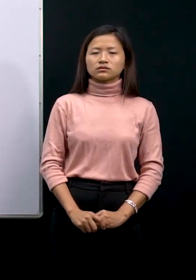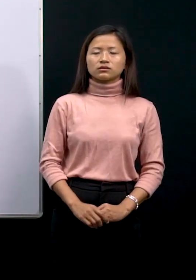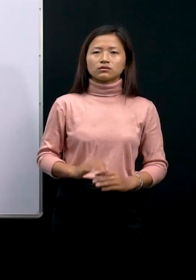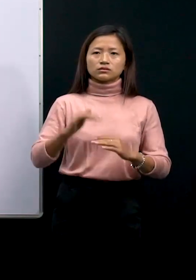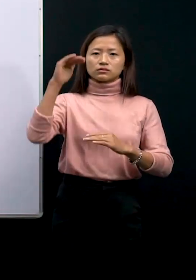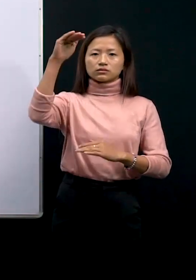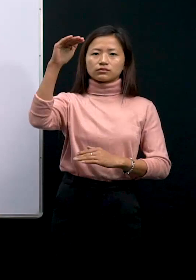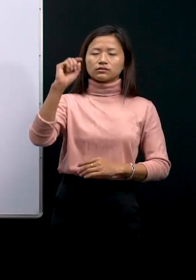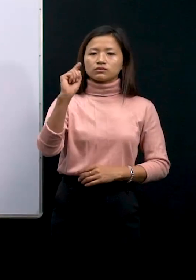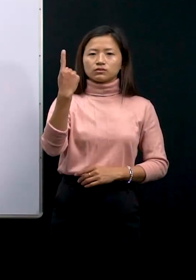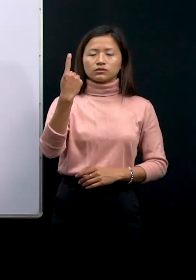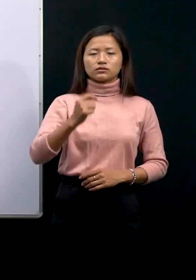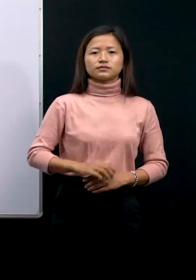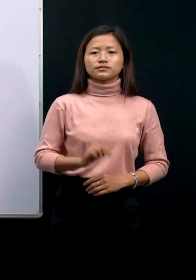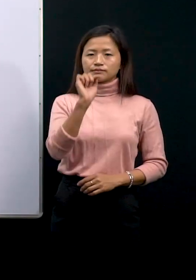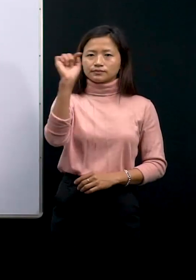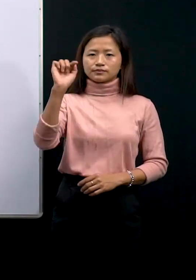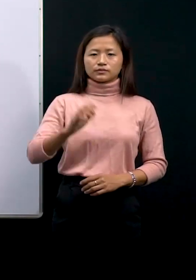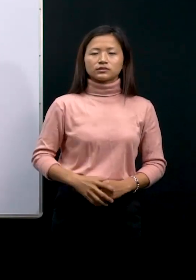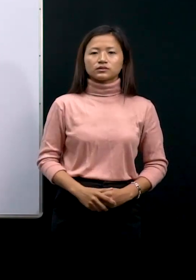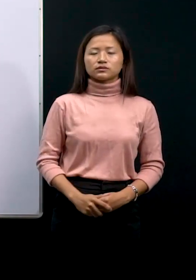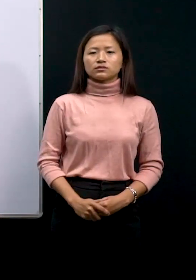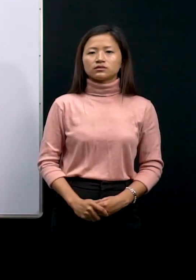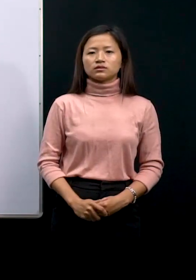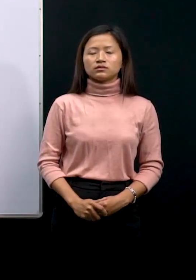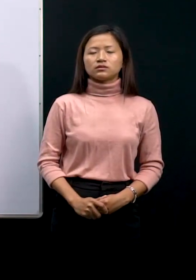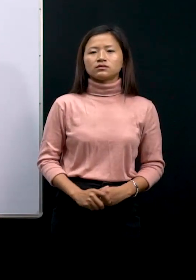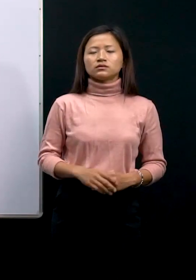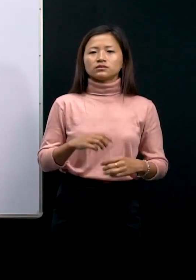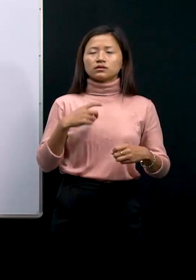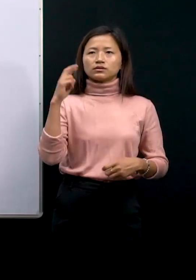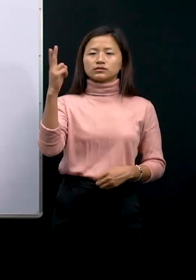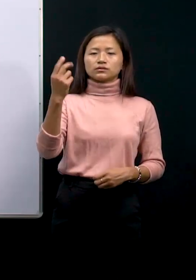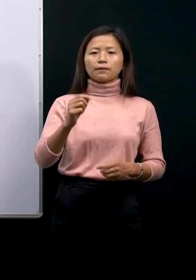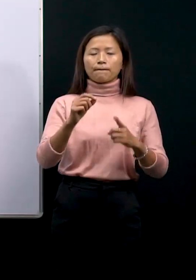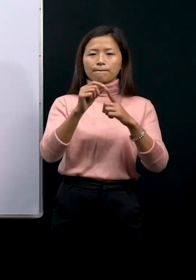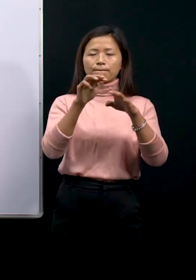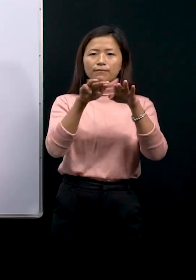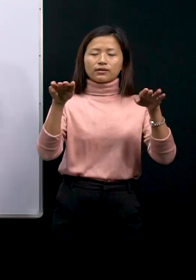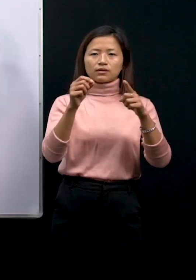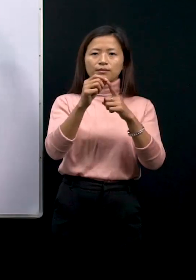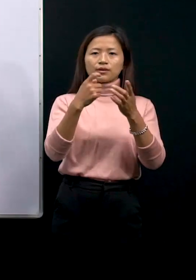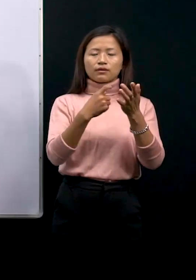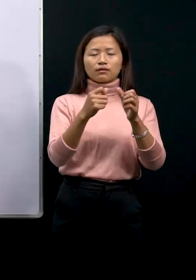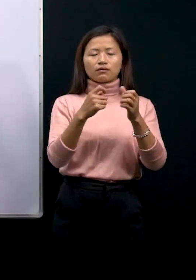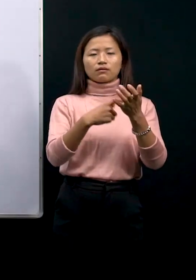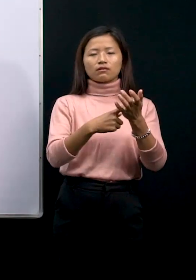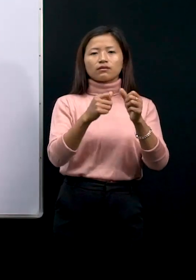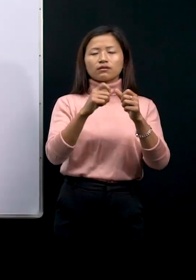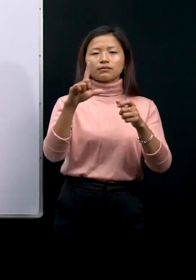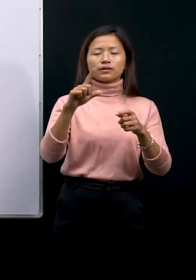top there, if there is a 1 is there, then dash we have. Xy and x dash y dash are two parallel lines. These lines are